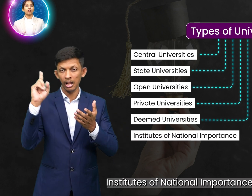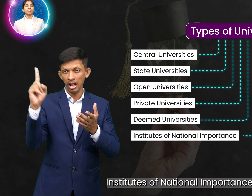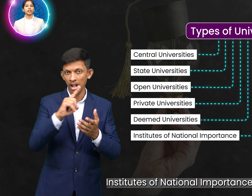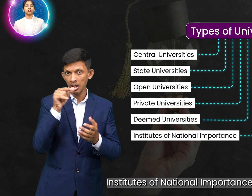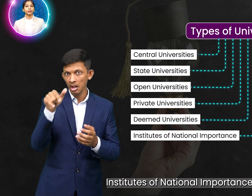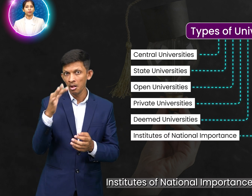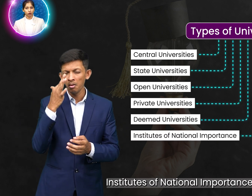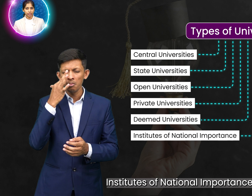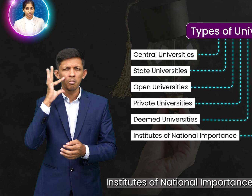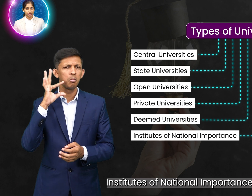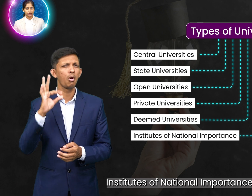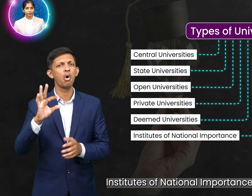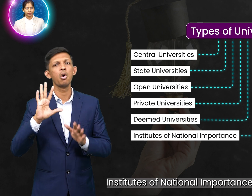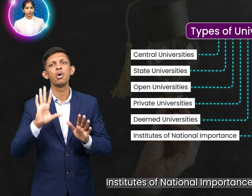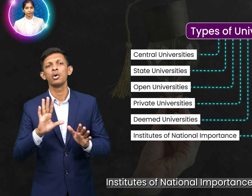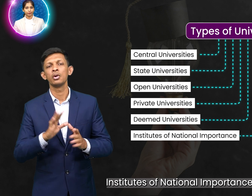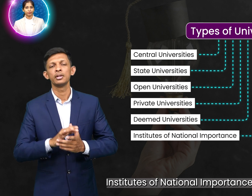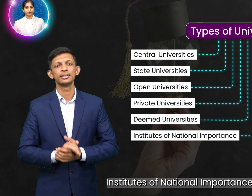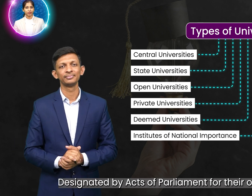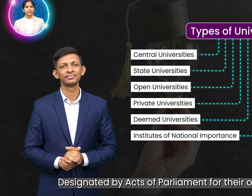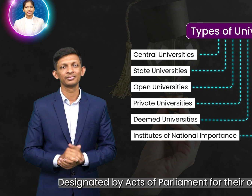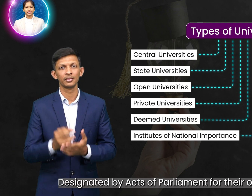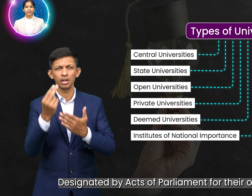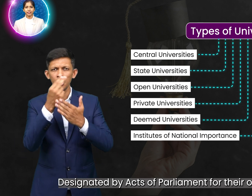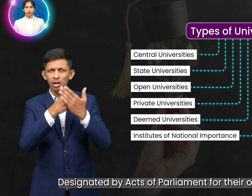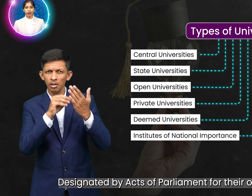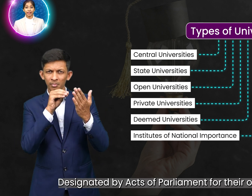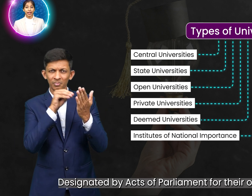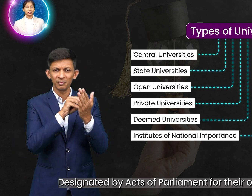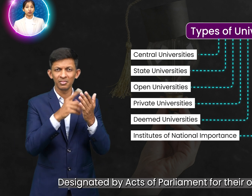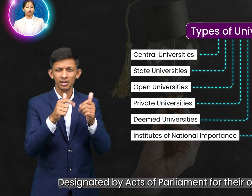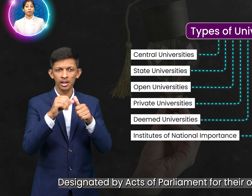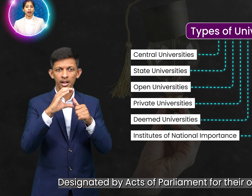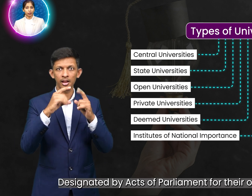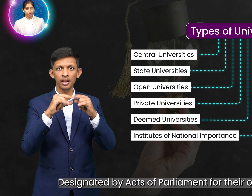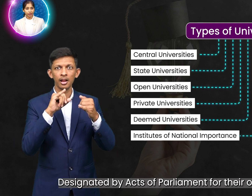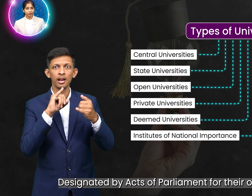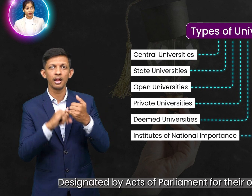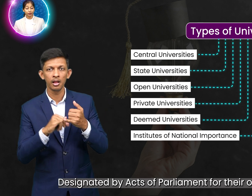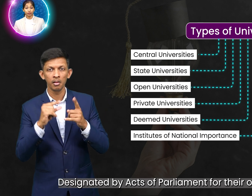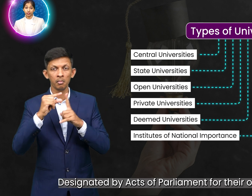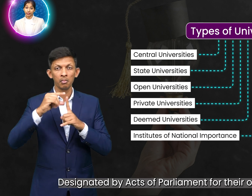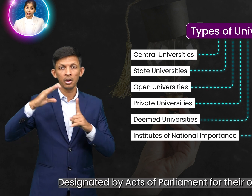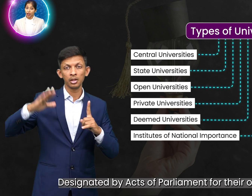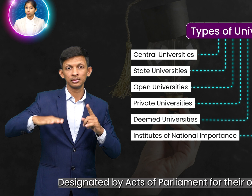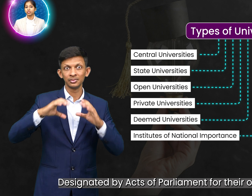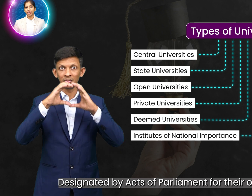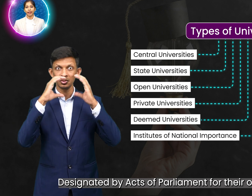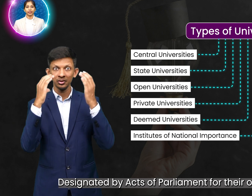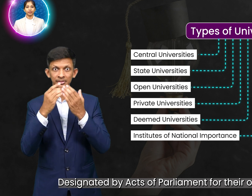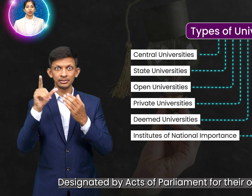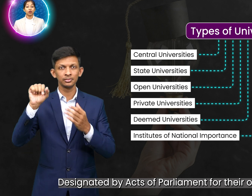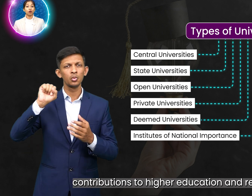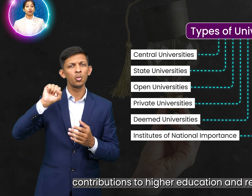Institutes of national importance, designated by Acts of Parliament for their